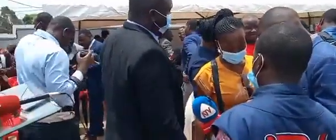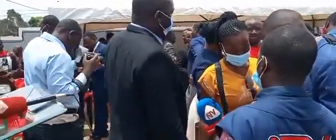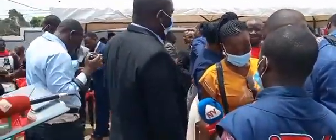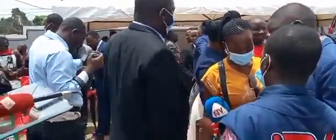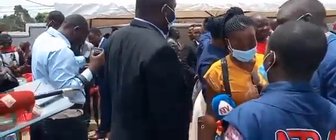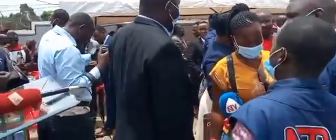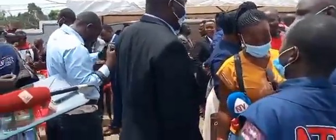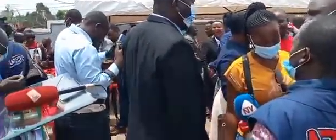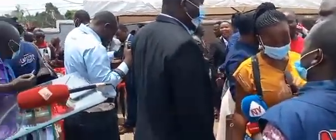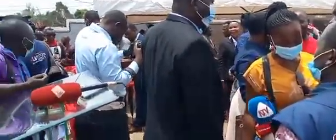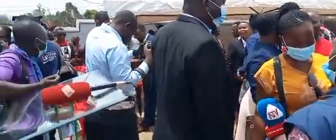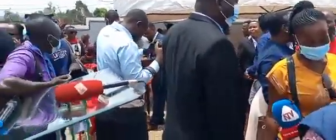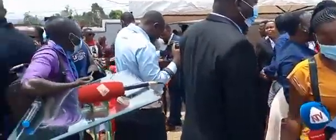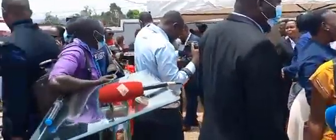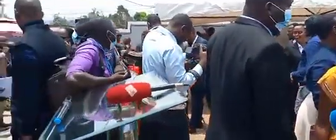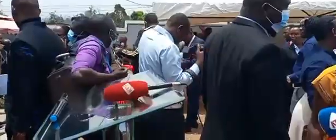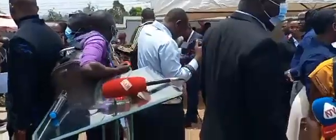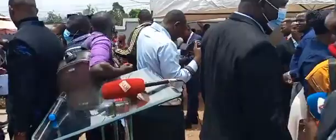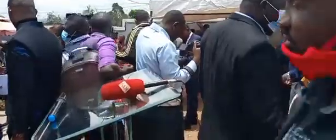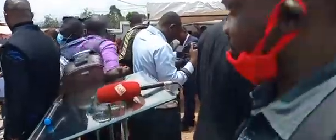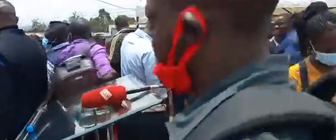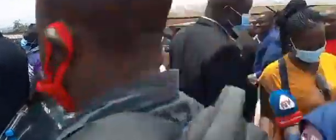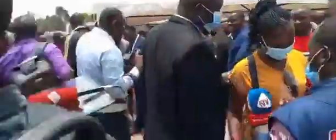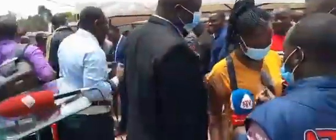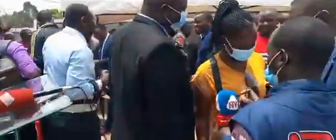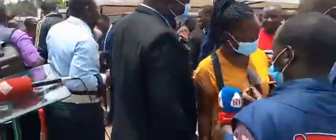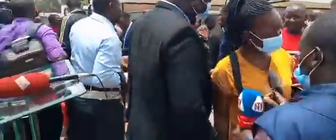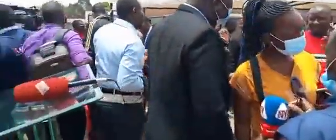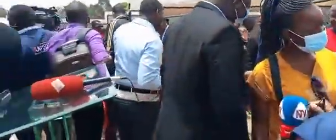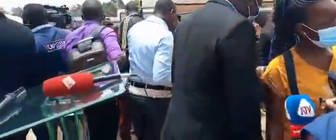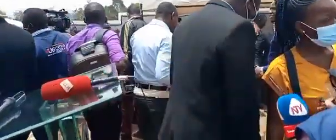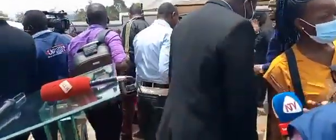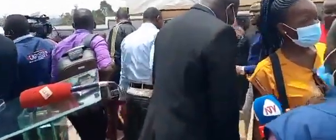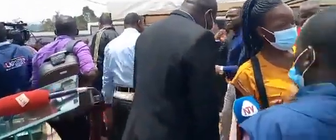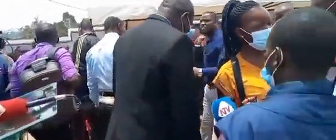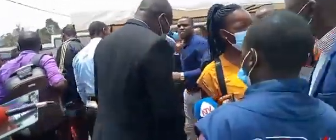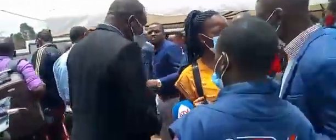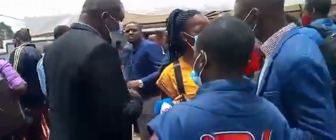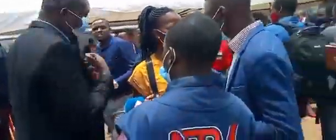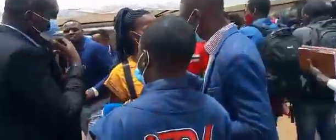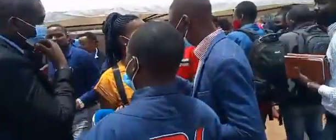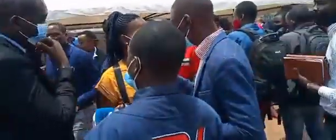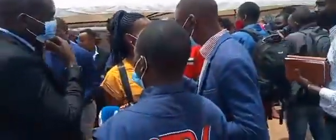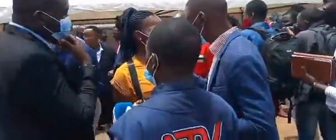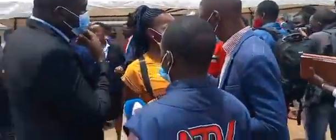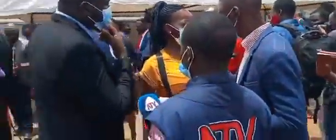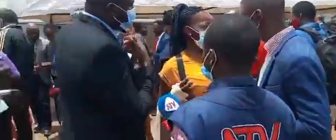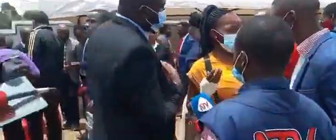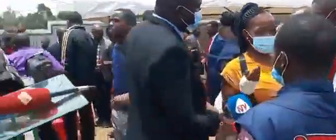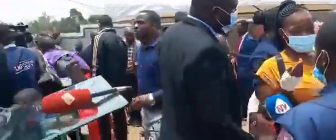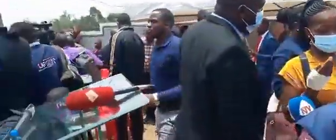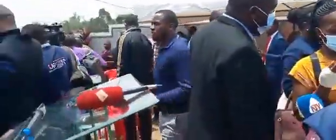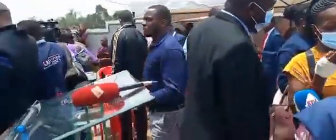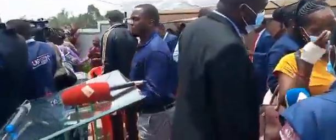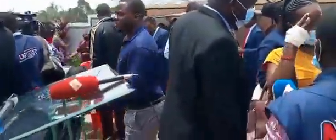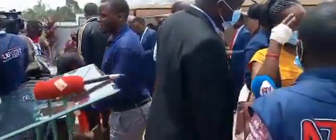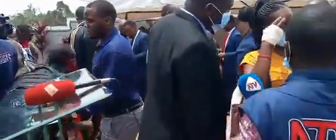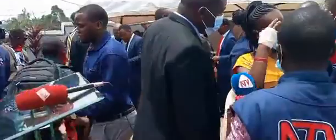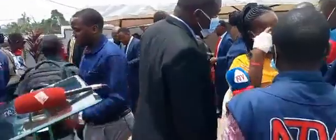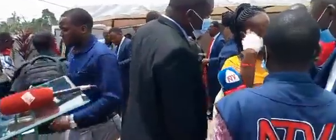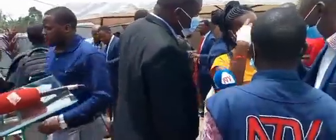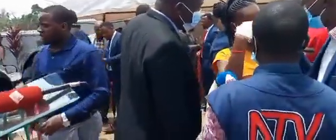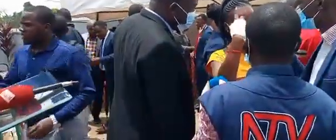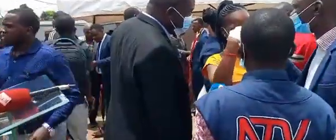mulungi mufune obujano office basobola kuwanga bebolako nabanso binji nyewe tso okogerako tetsa kumara ensonga